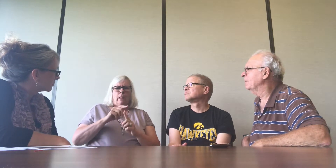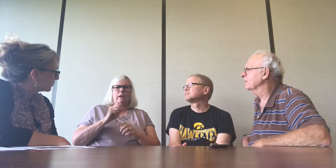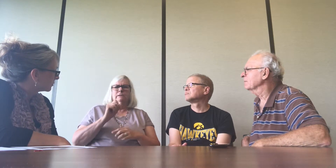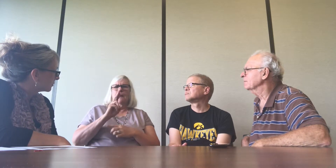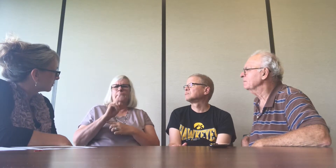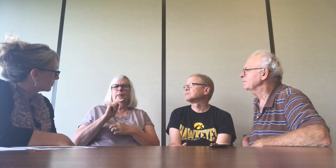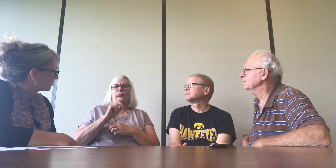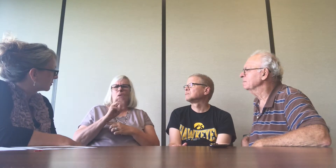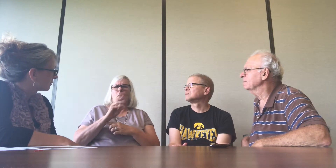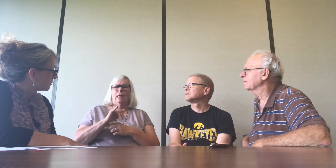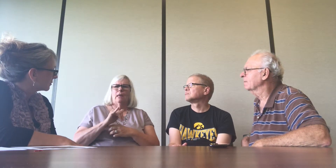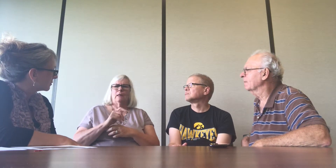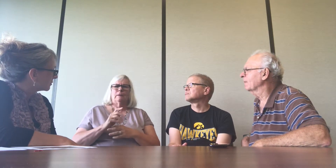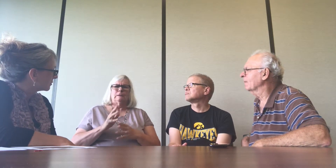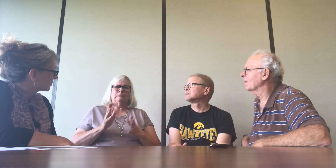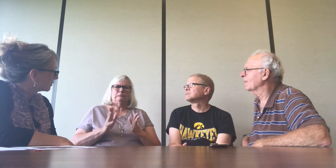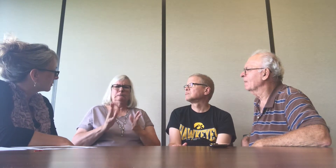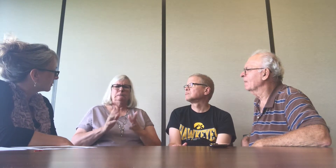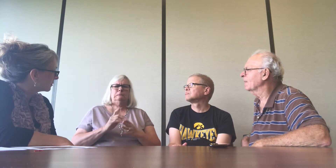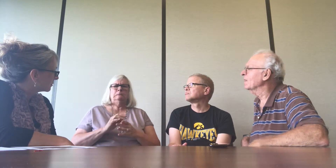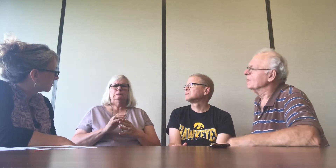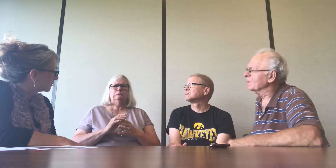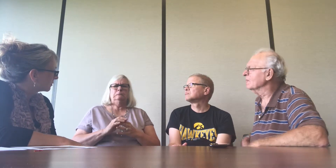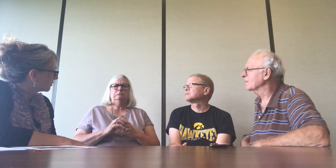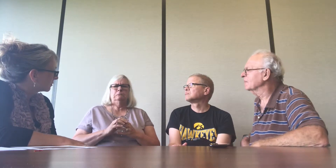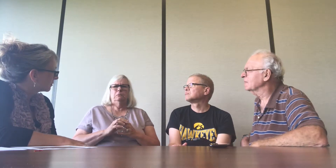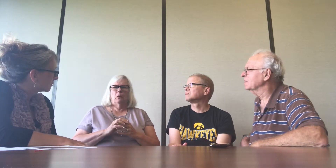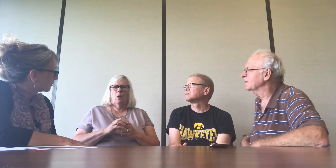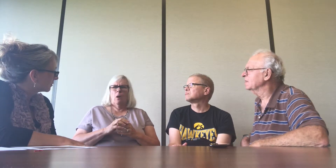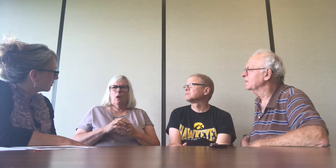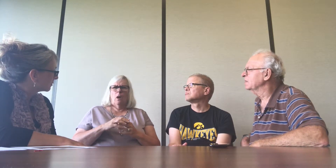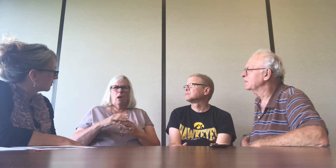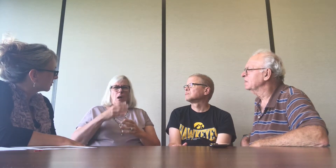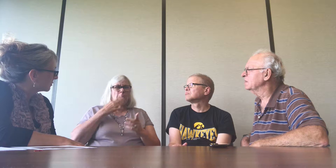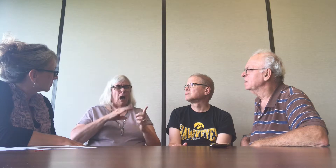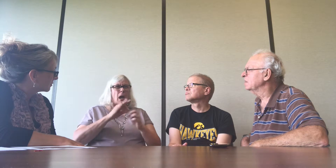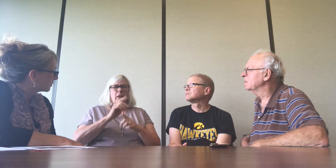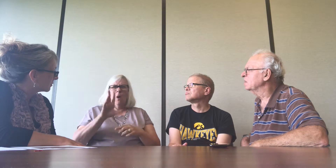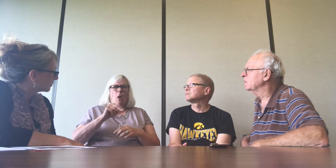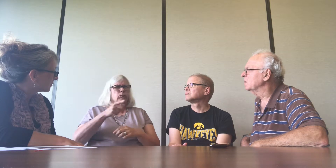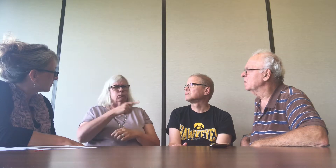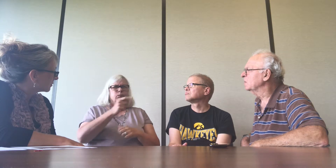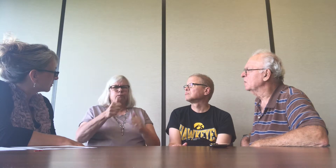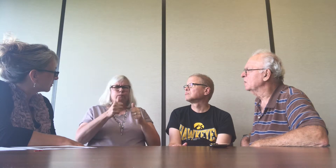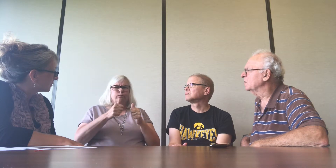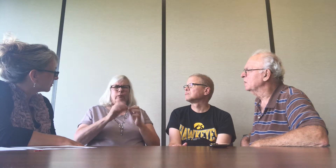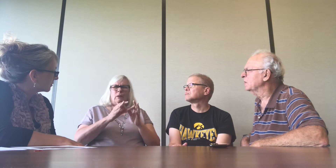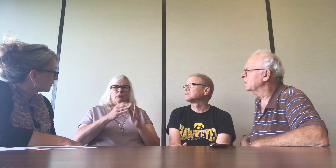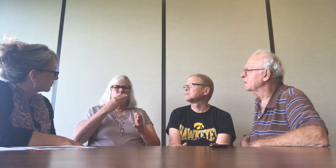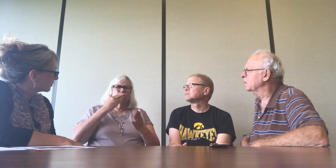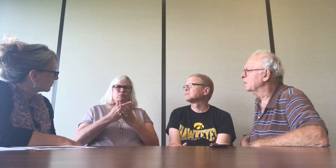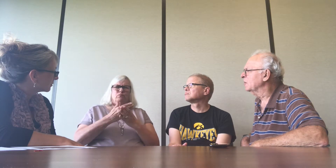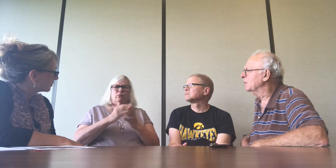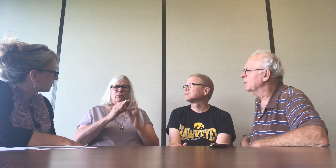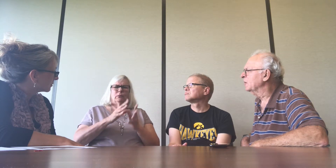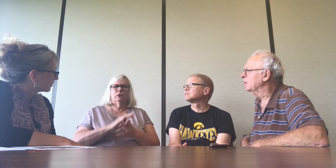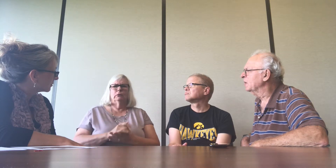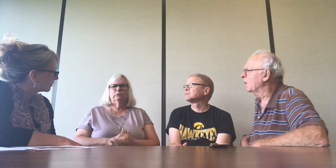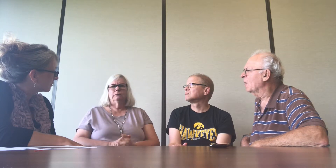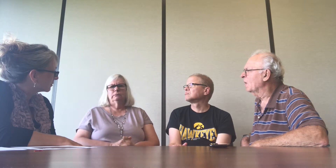And I've tried to ask them in a subtle way to report it,